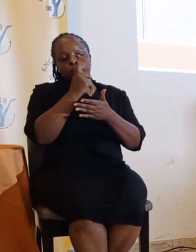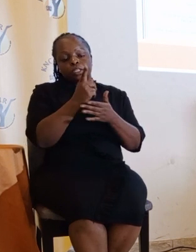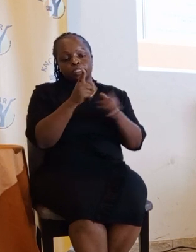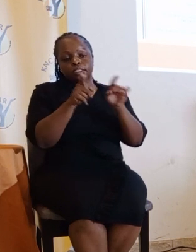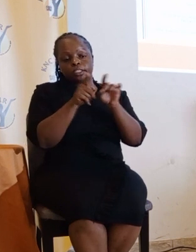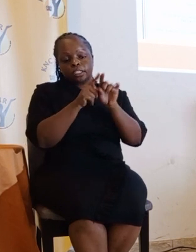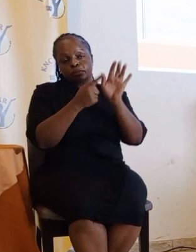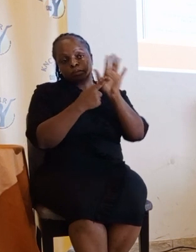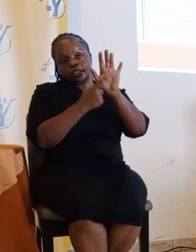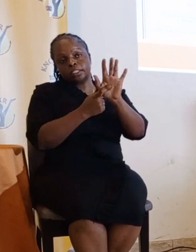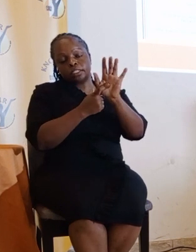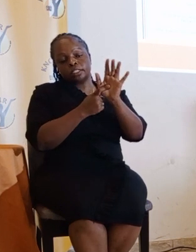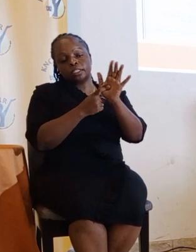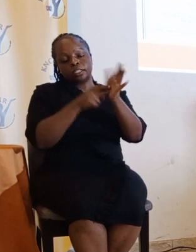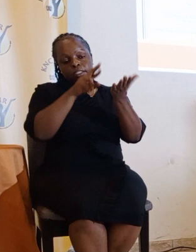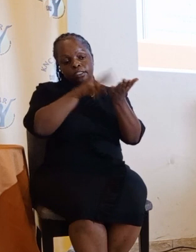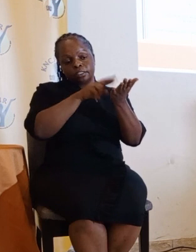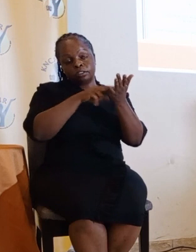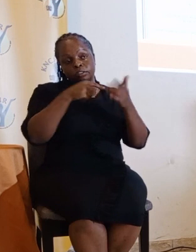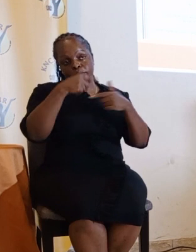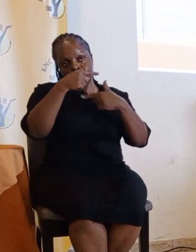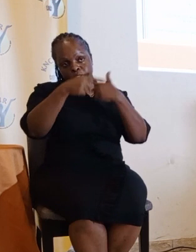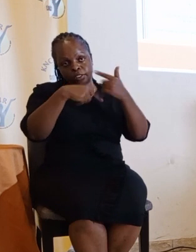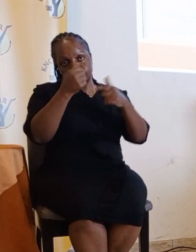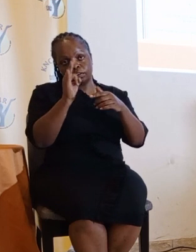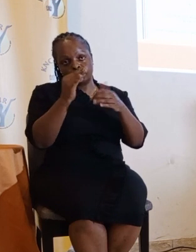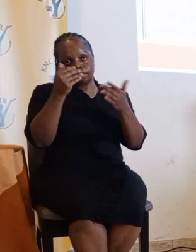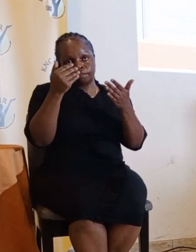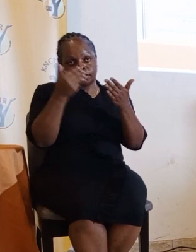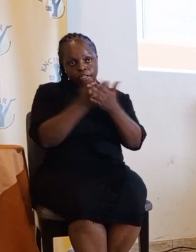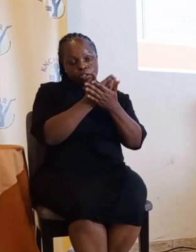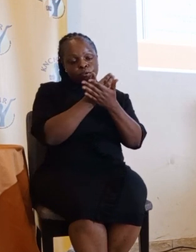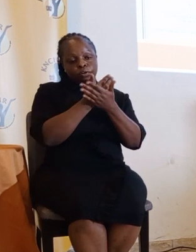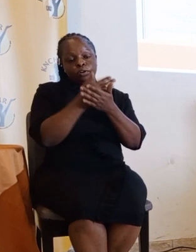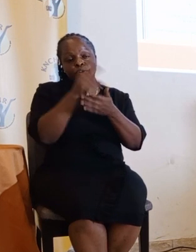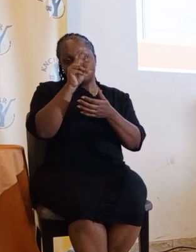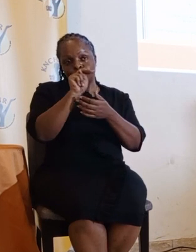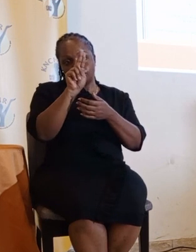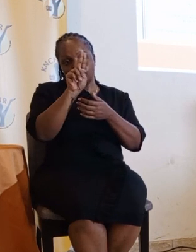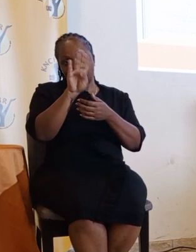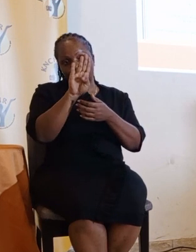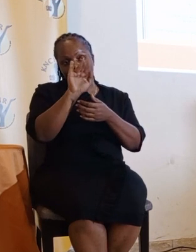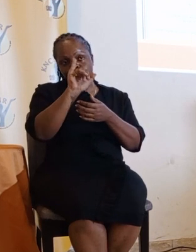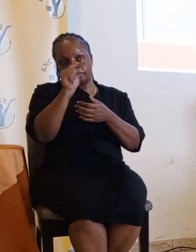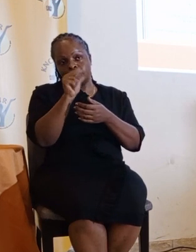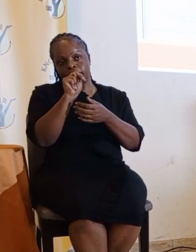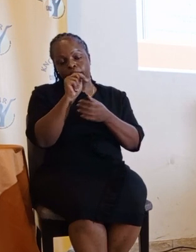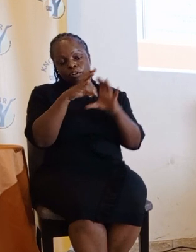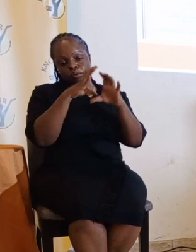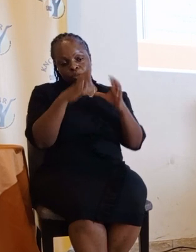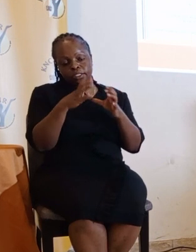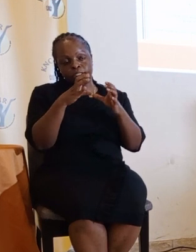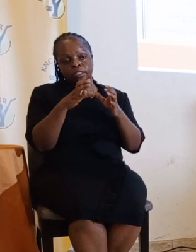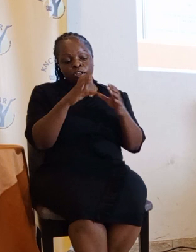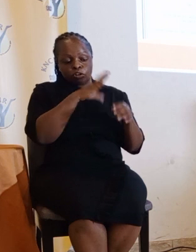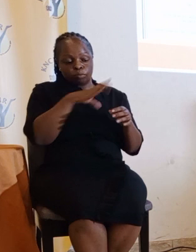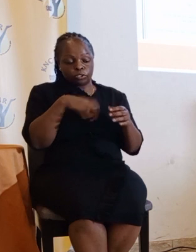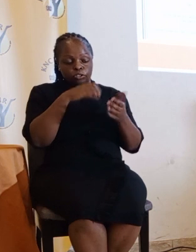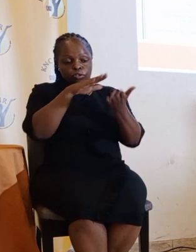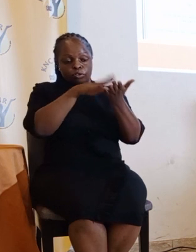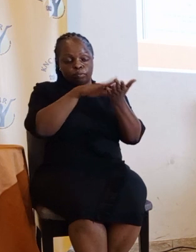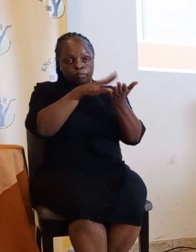the targeted registration process of the Nubian community. The Commission